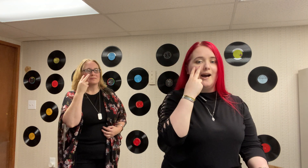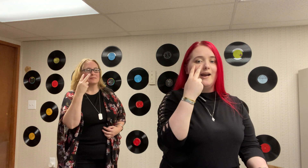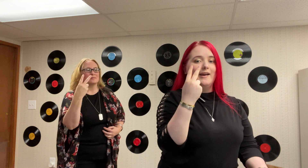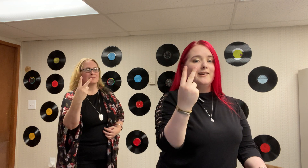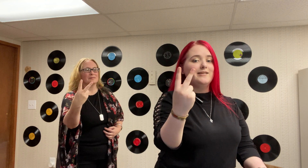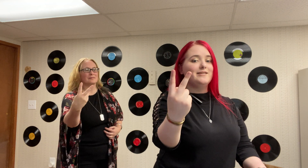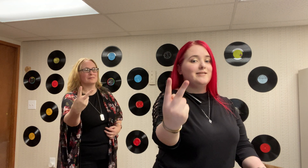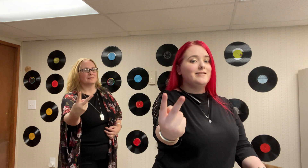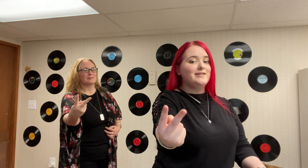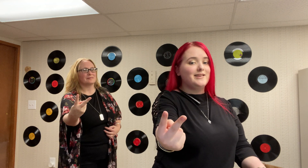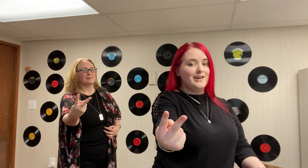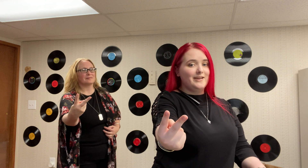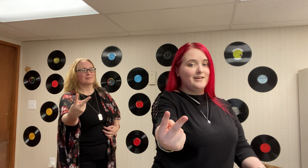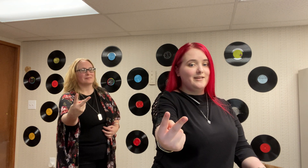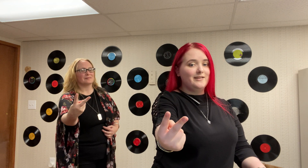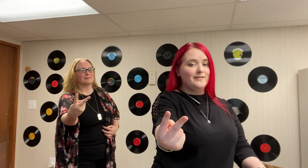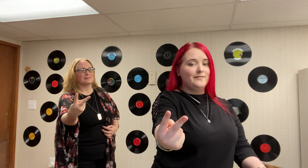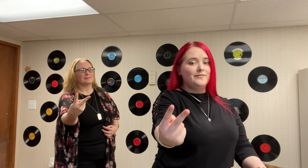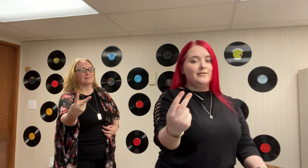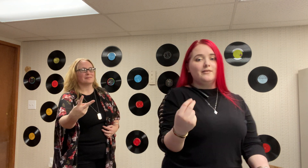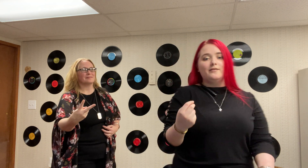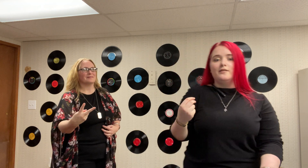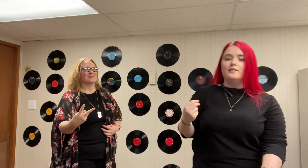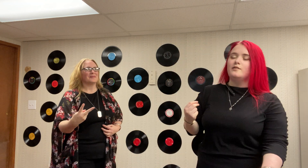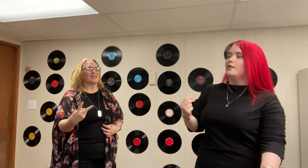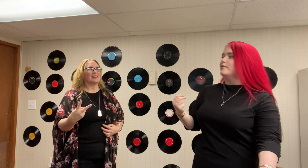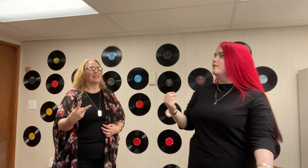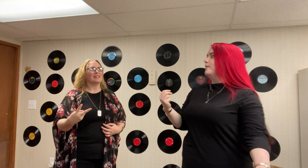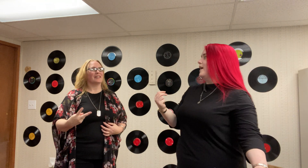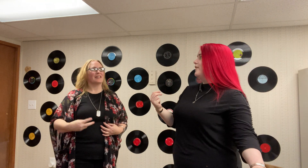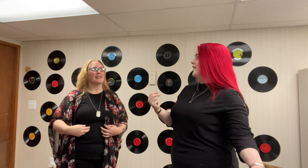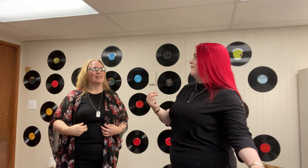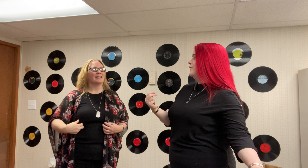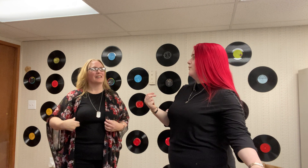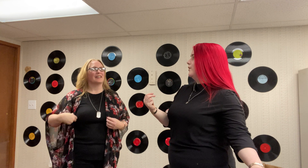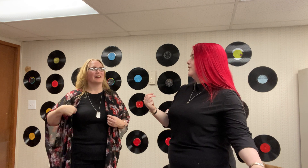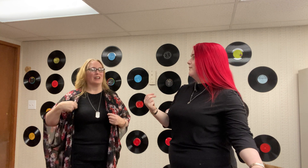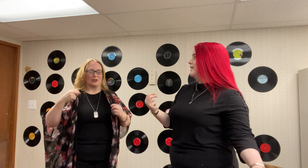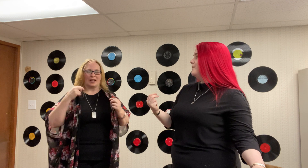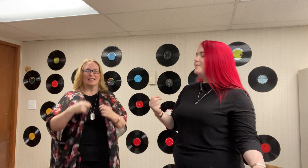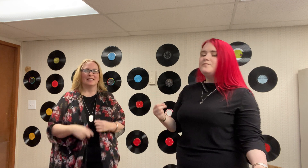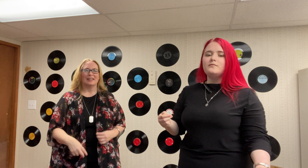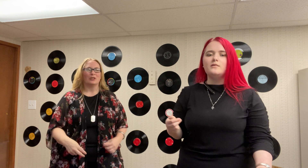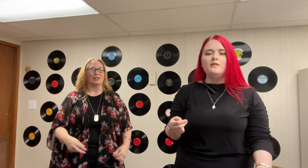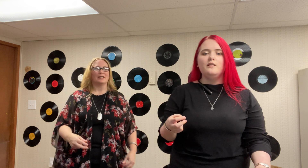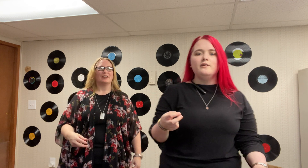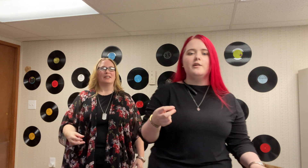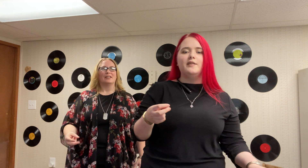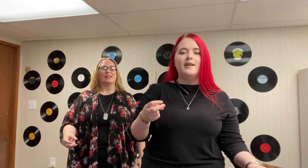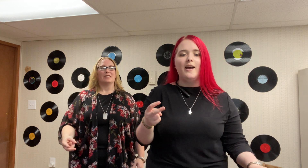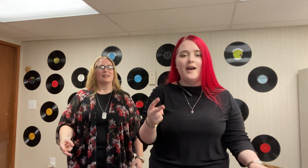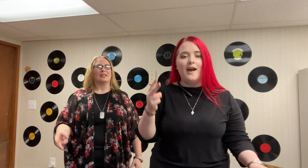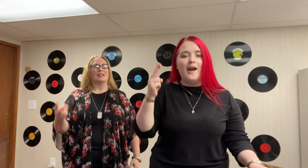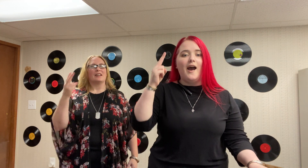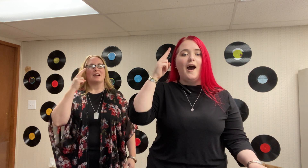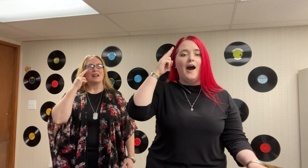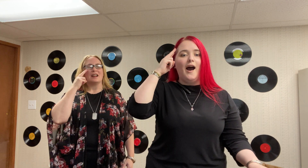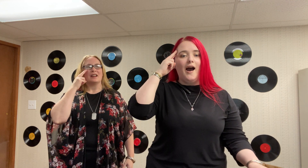I see. So let's do from I think of what the world can be. Okay, cool. So it's